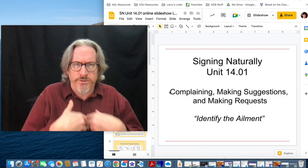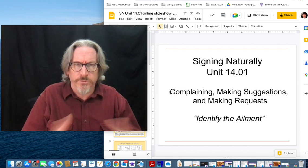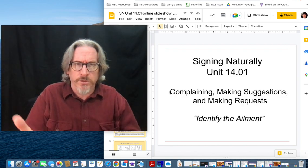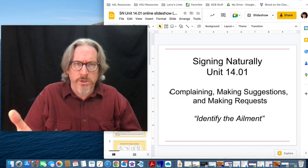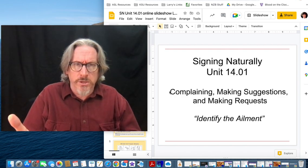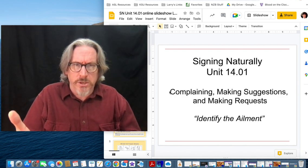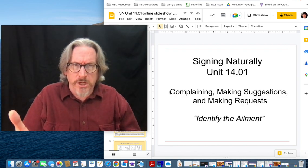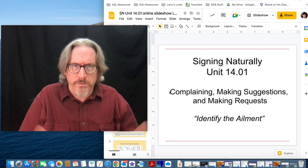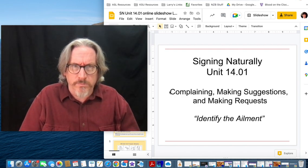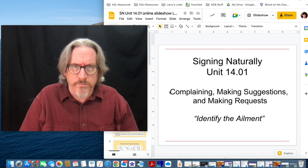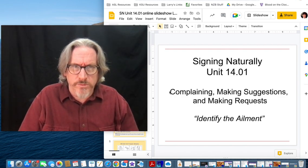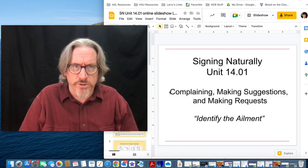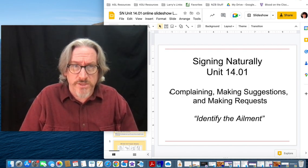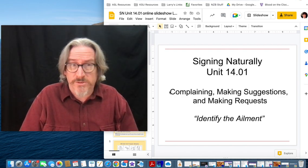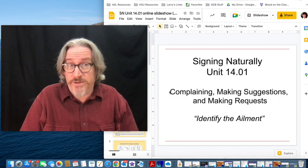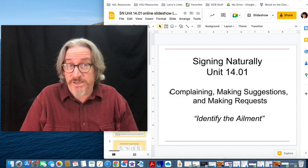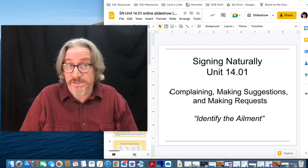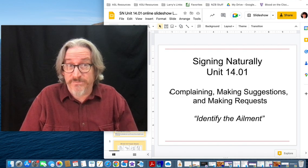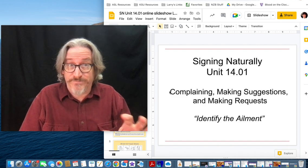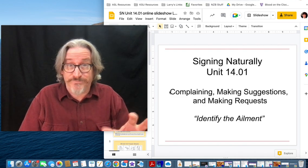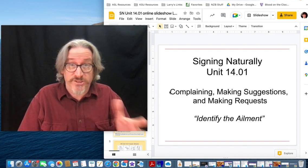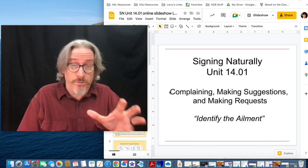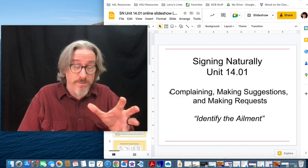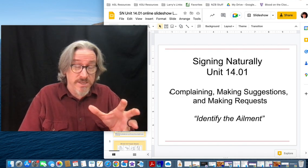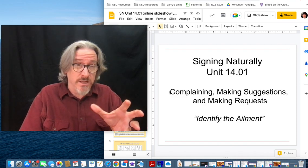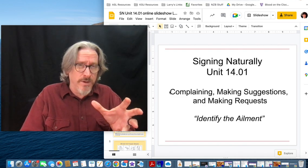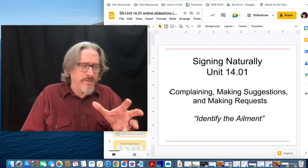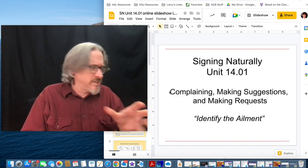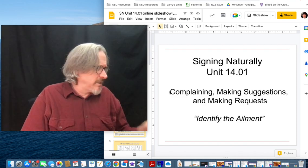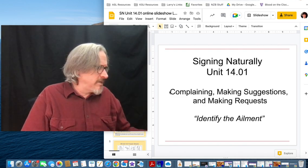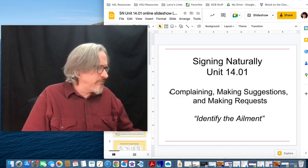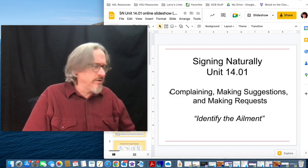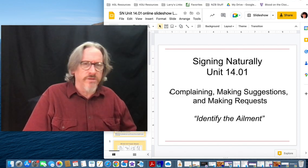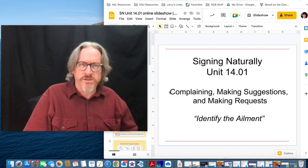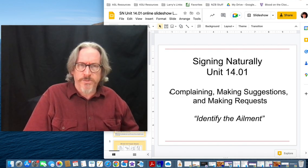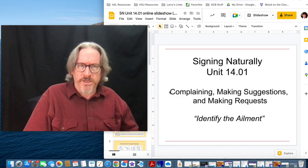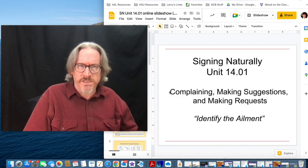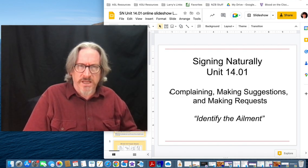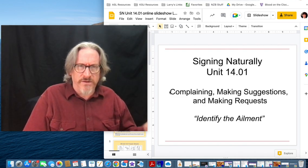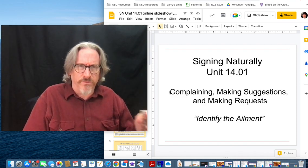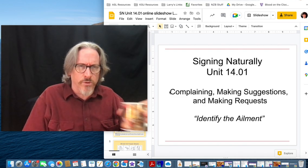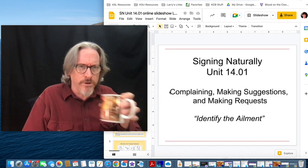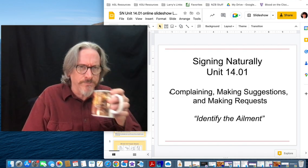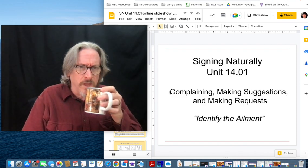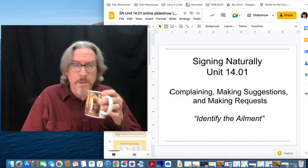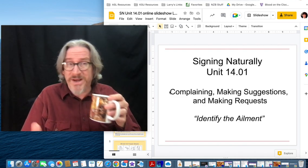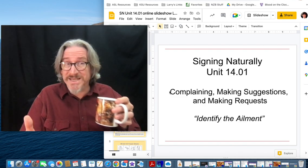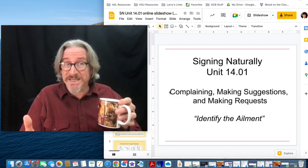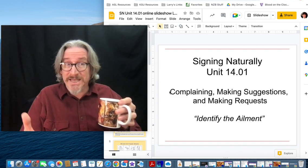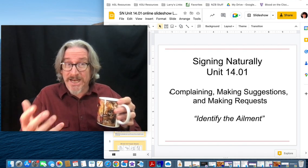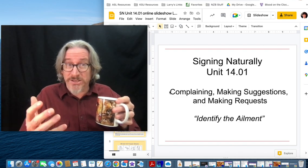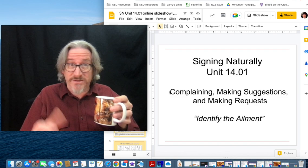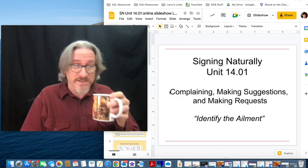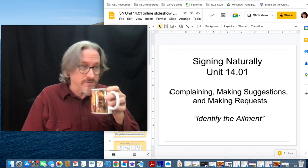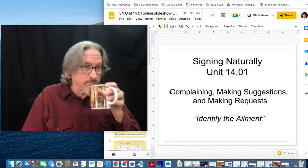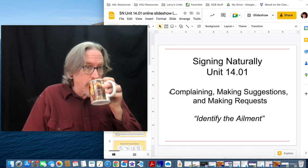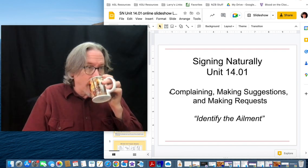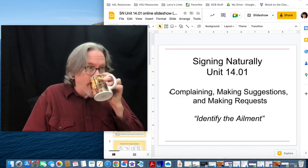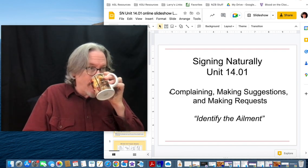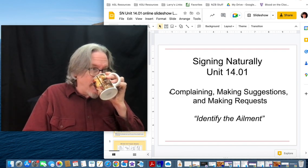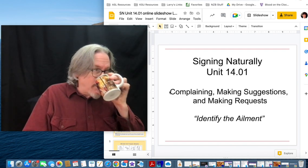conversation to demonstrate the stuff. So it might be slightly different. Things will be in a slightly different order, but ideally it all